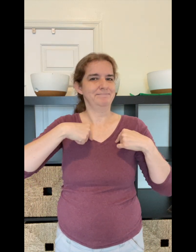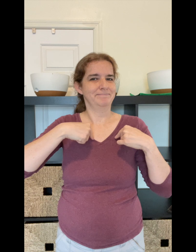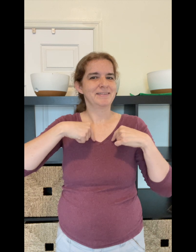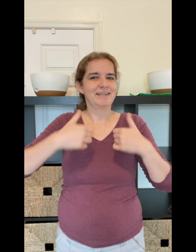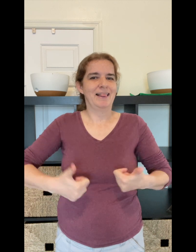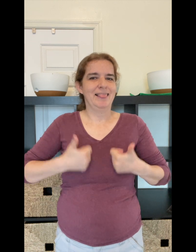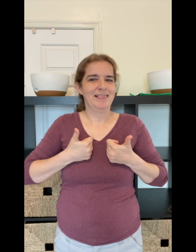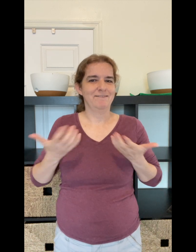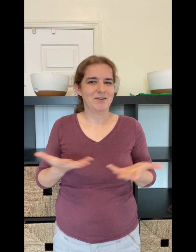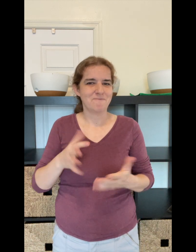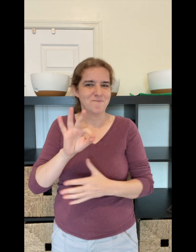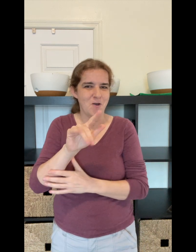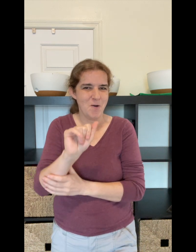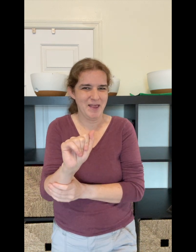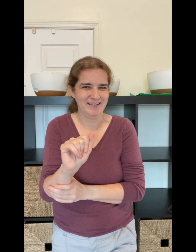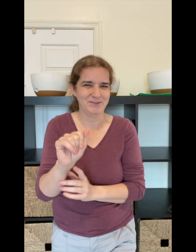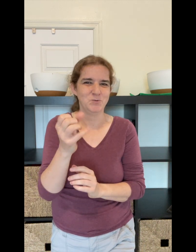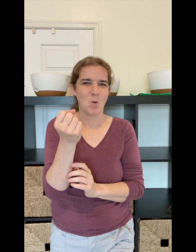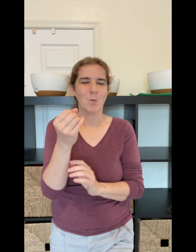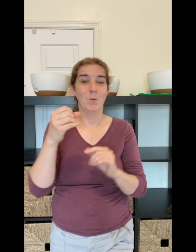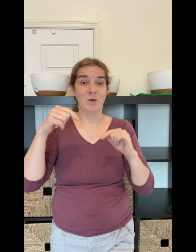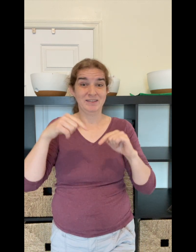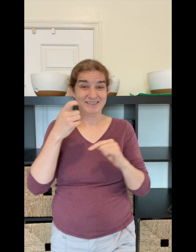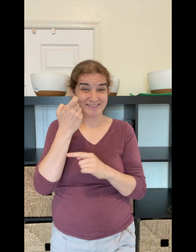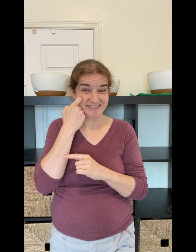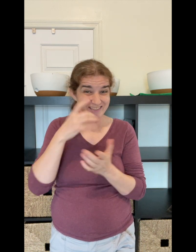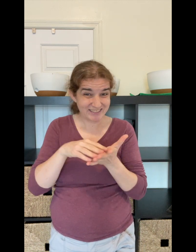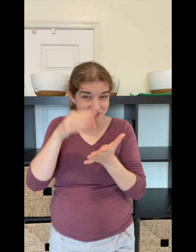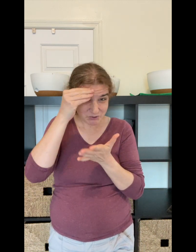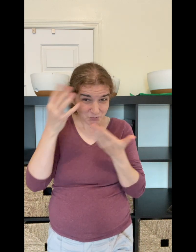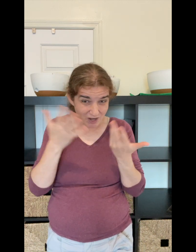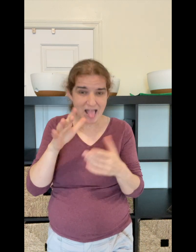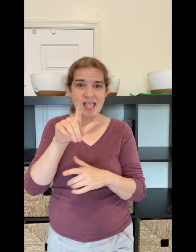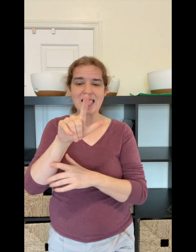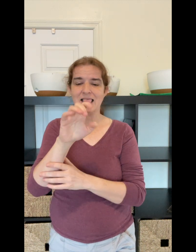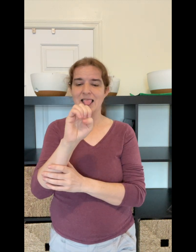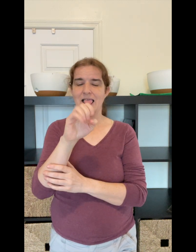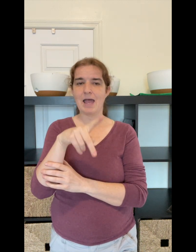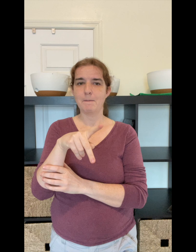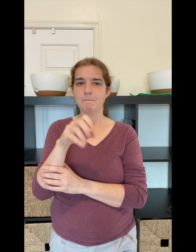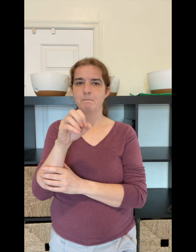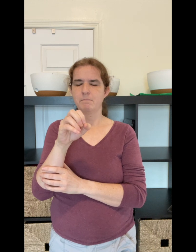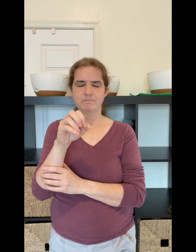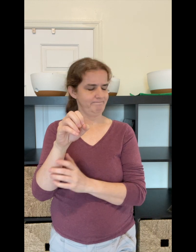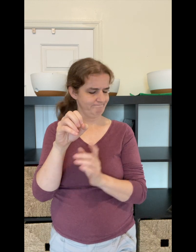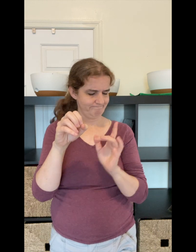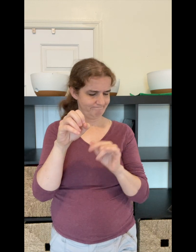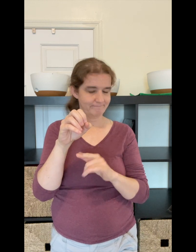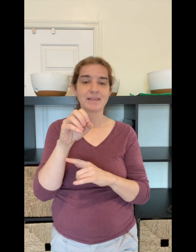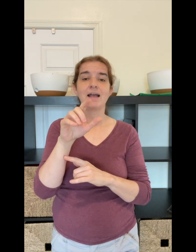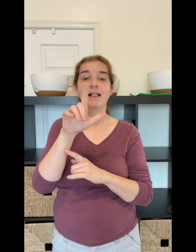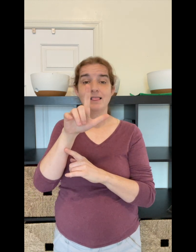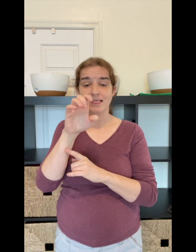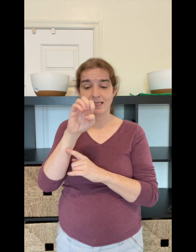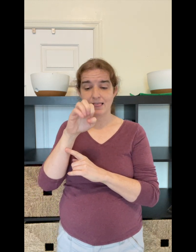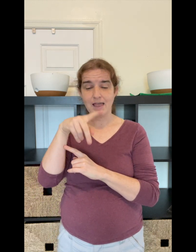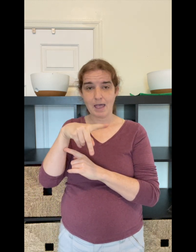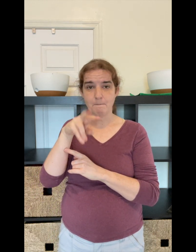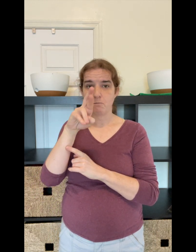example, because I live here in Florida. So I just recently learned that here in Florida,